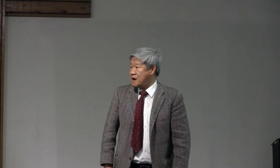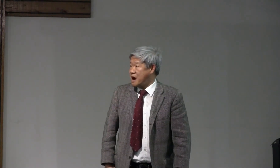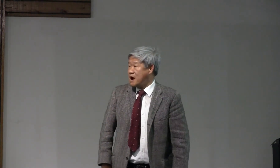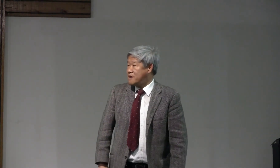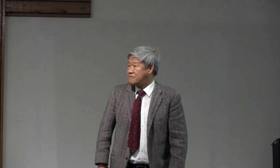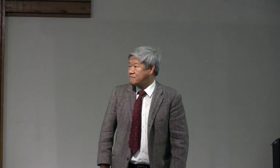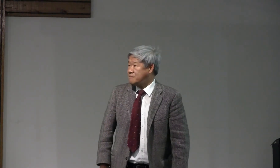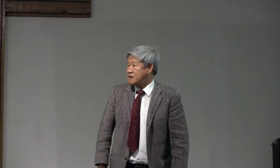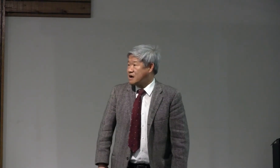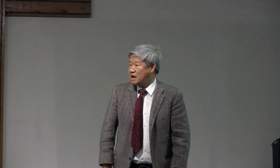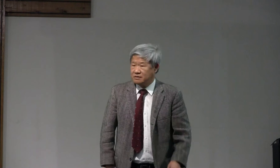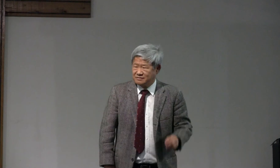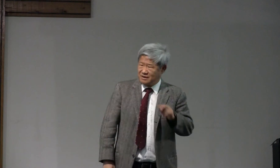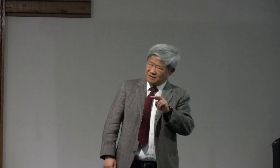God?